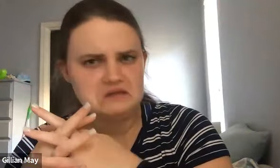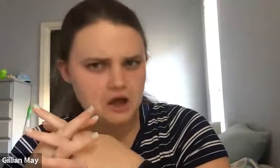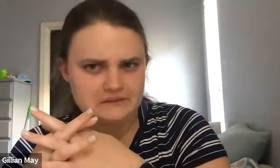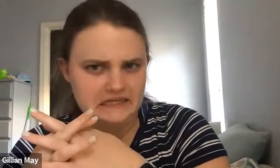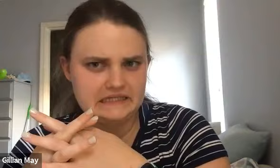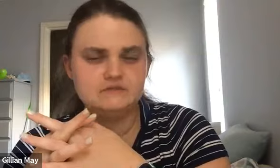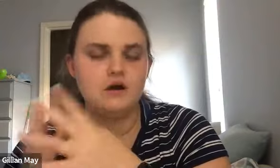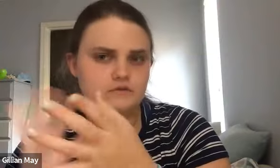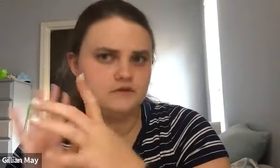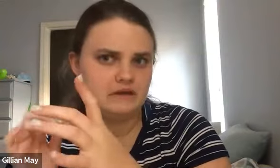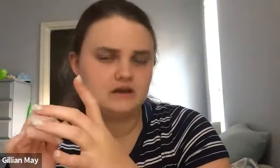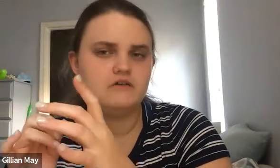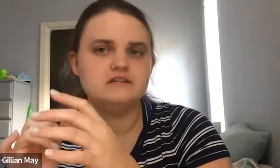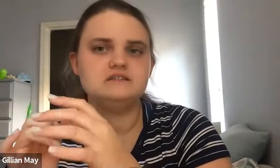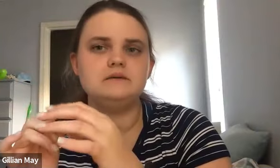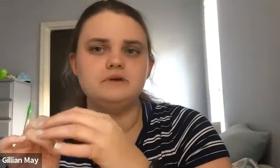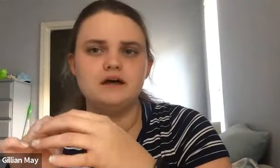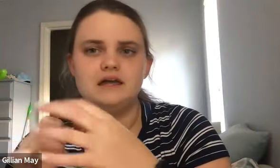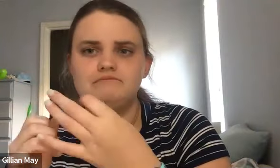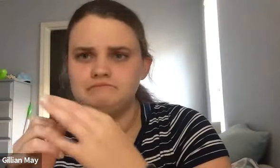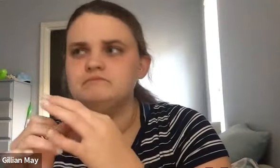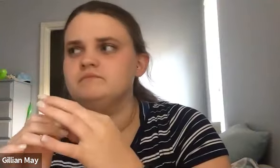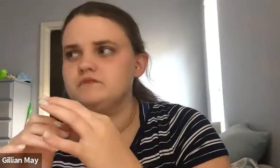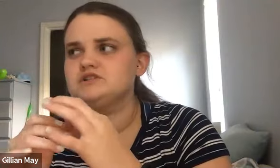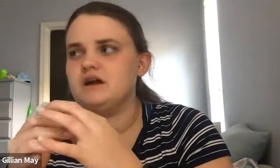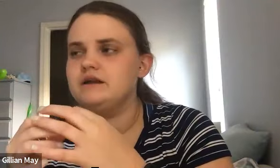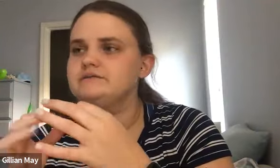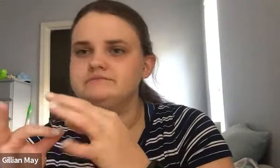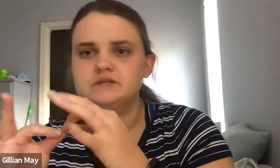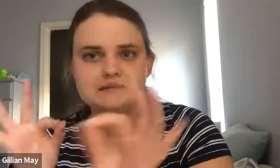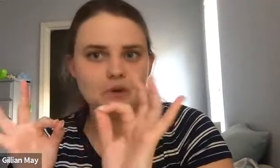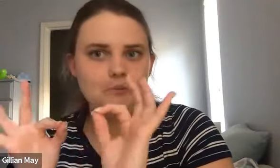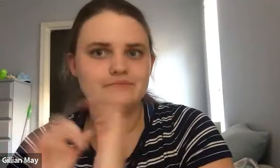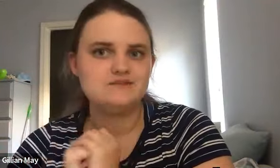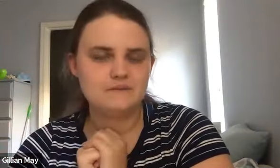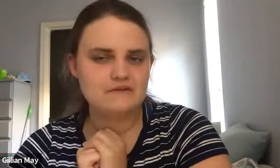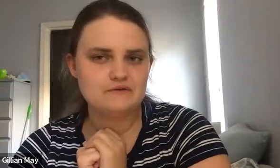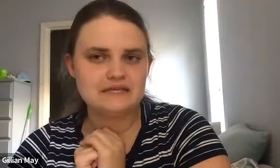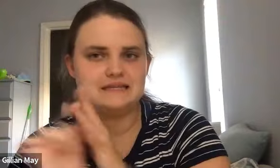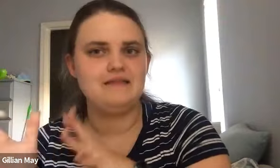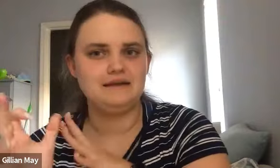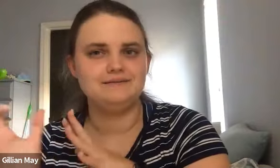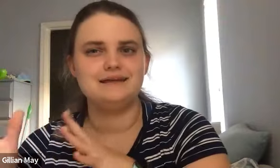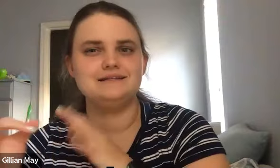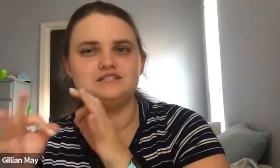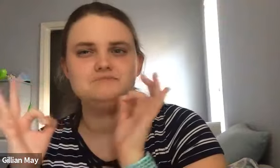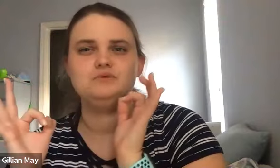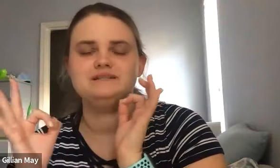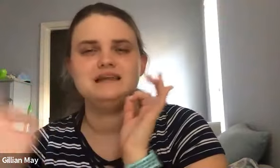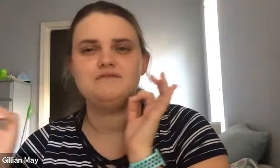complicated. I'll review them again, obviously, but they're just kind of simple. That's one of my favorite things that I like, is that it's just simple. It doesn't have all